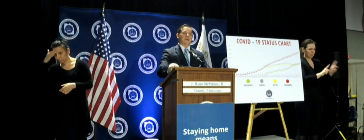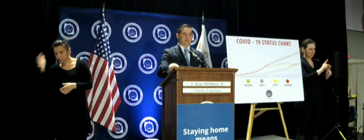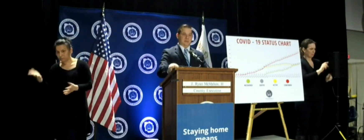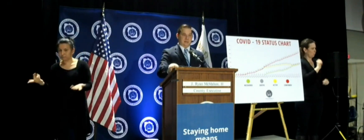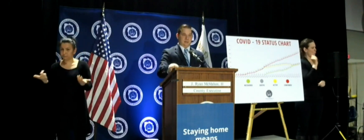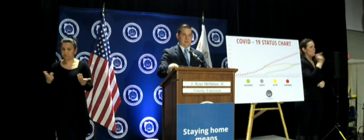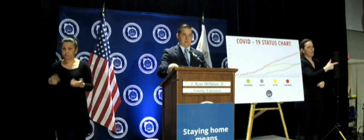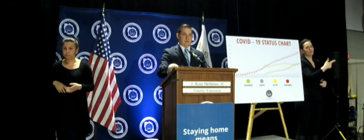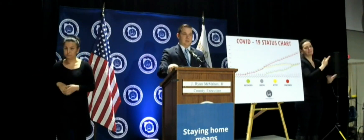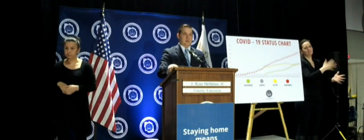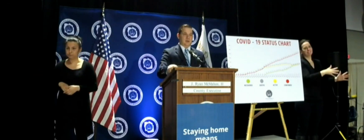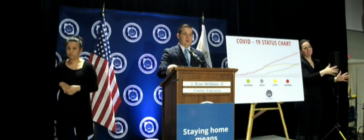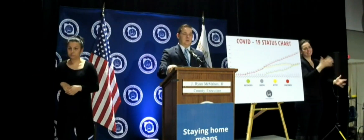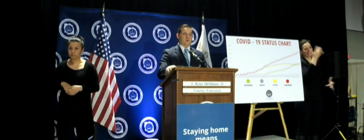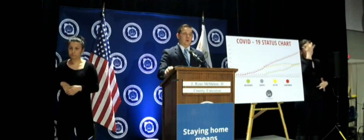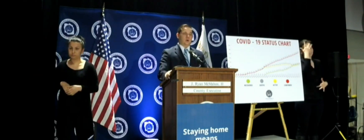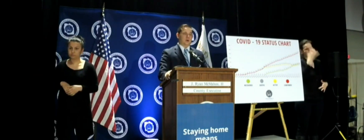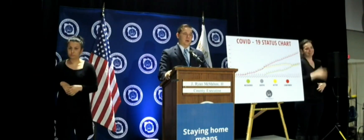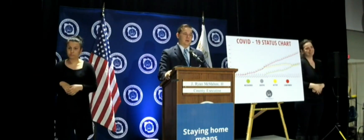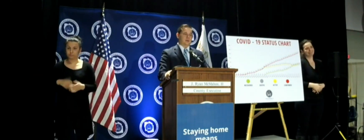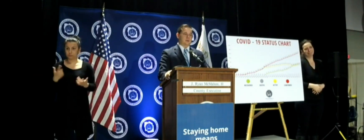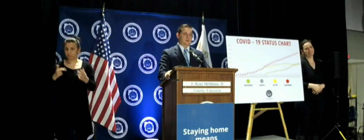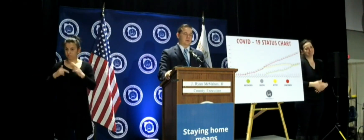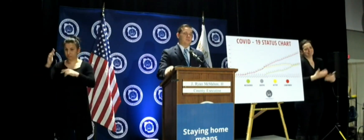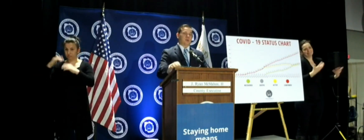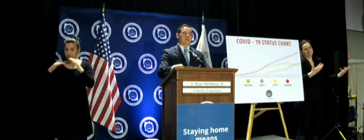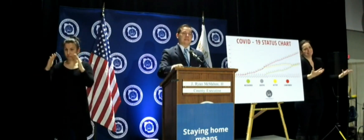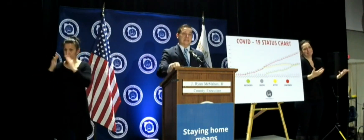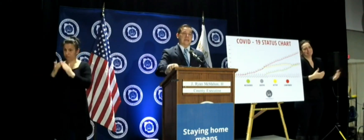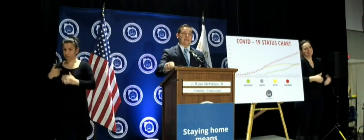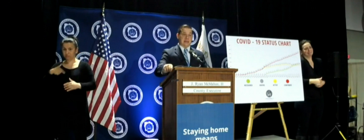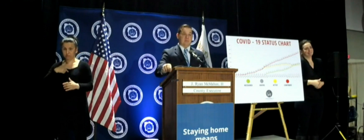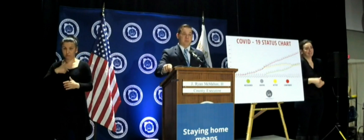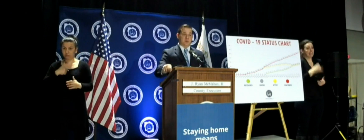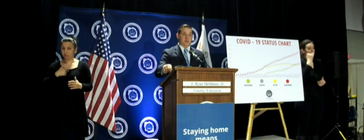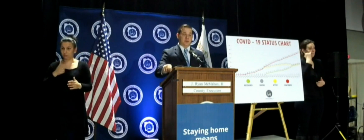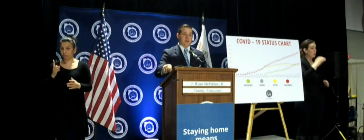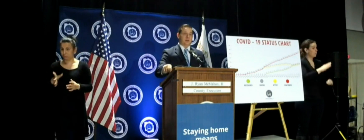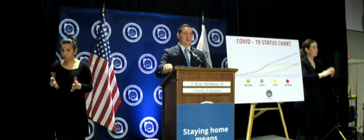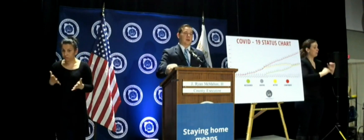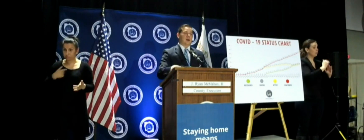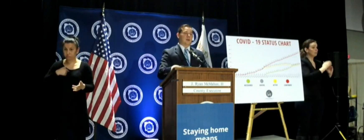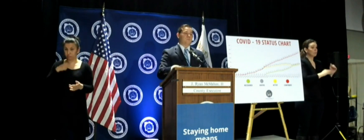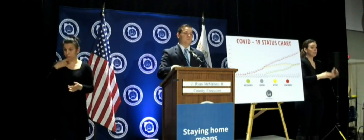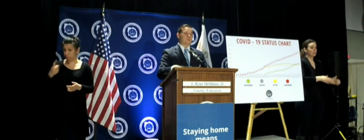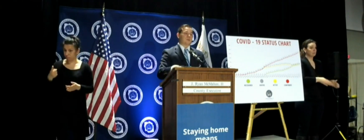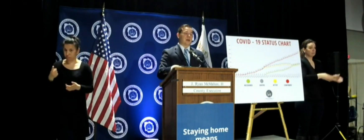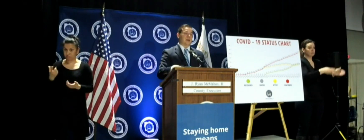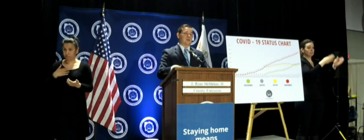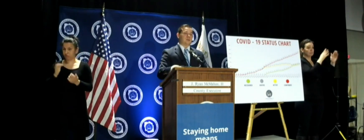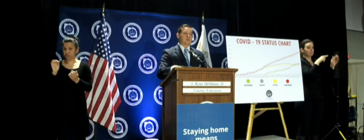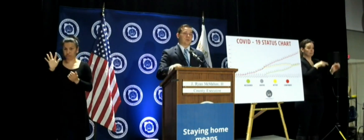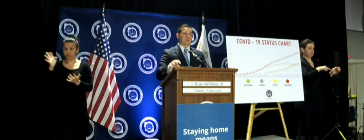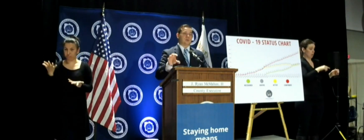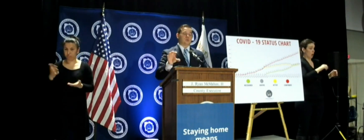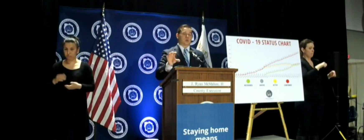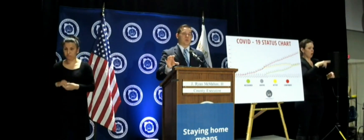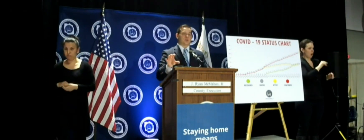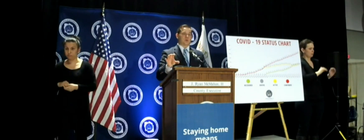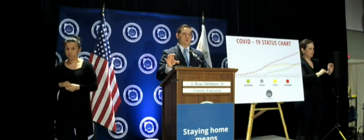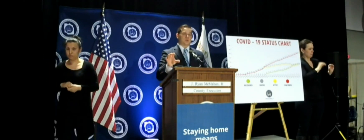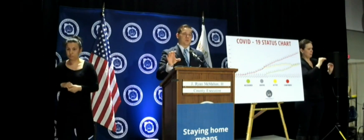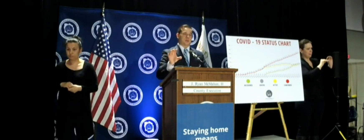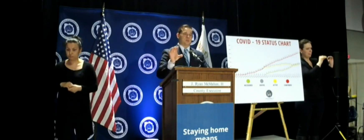in a building or there's other buildings like that building, then you can use